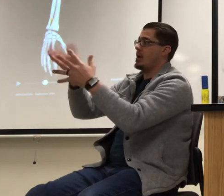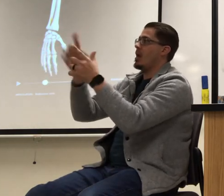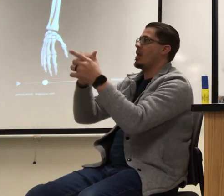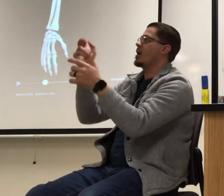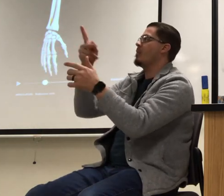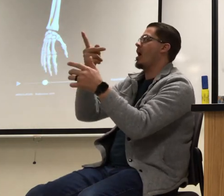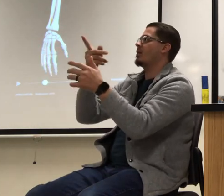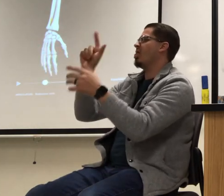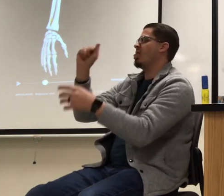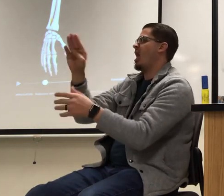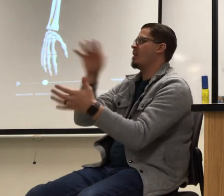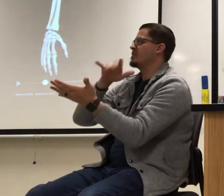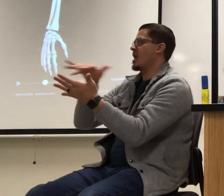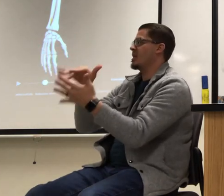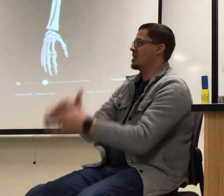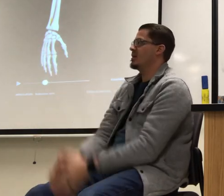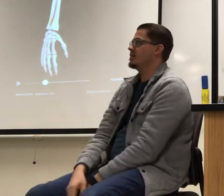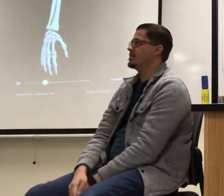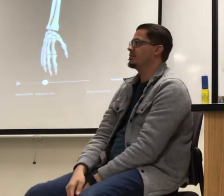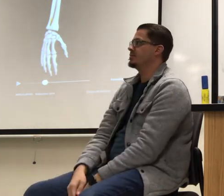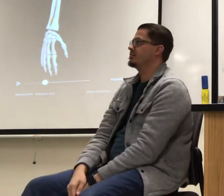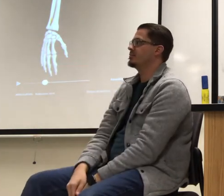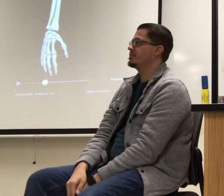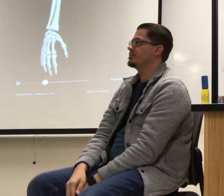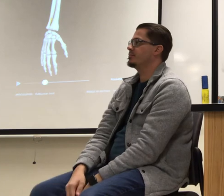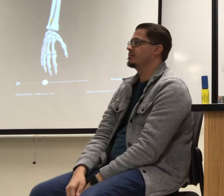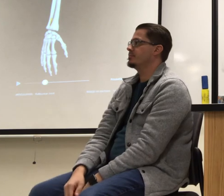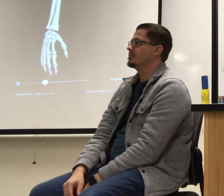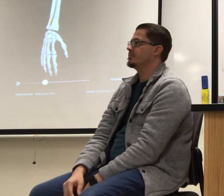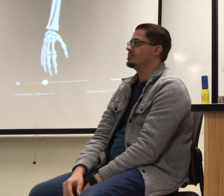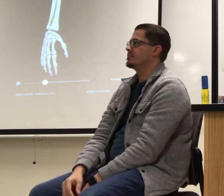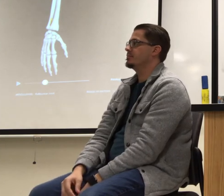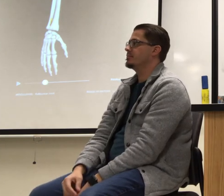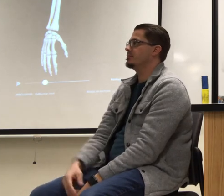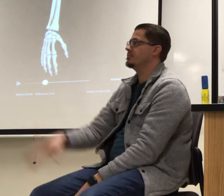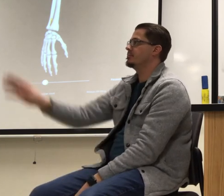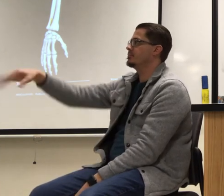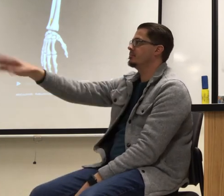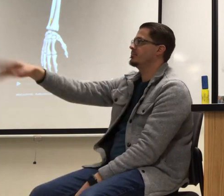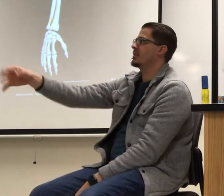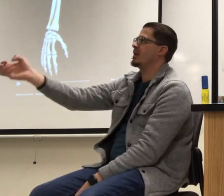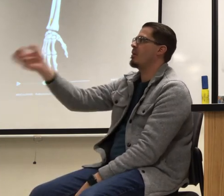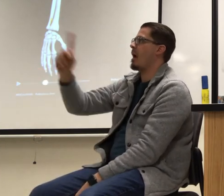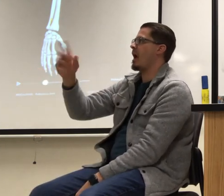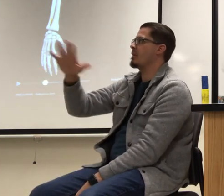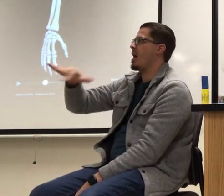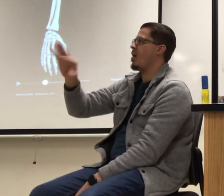whenever you're done, just kindly exit for your break. Come back around 9:15.